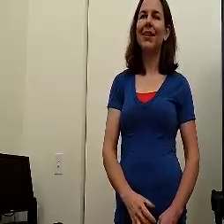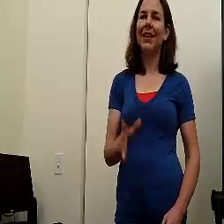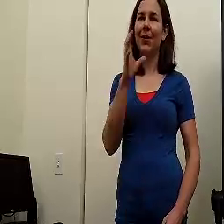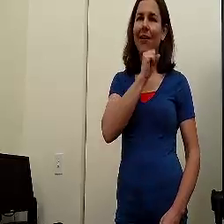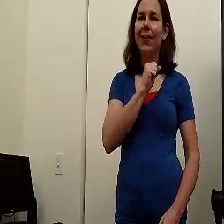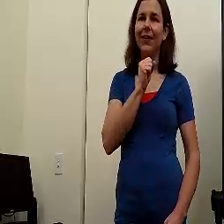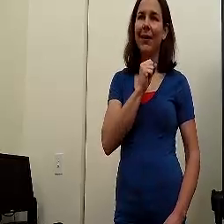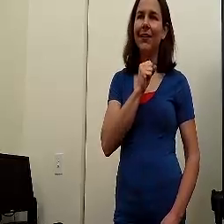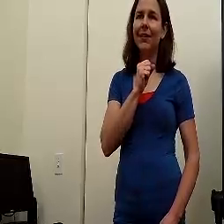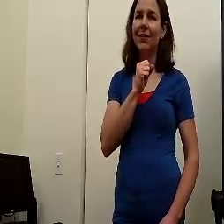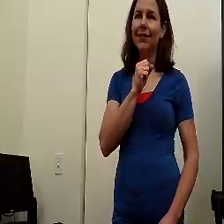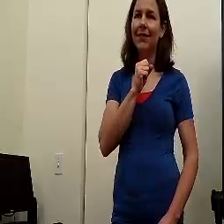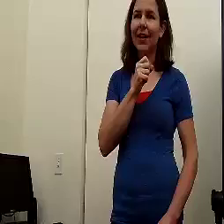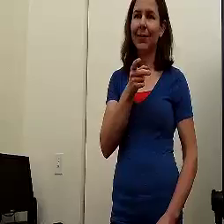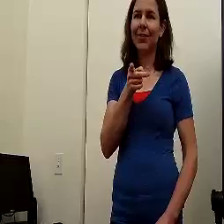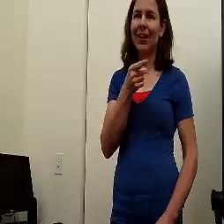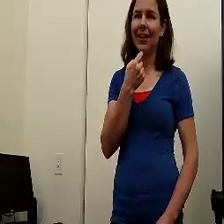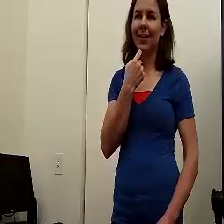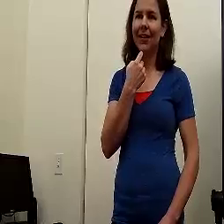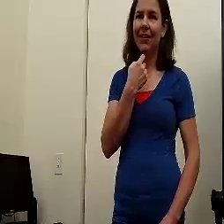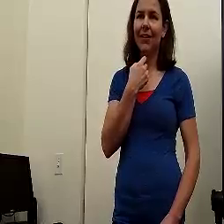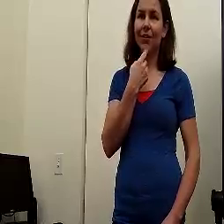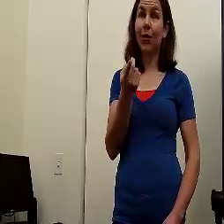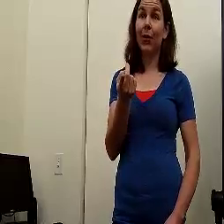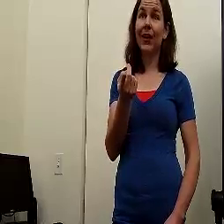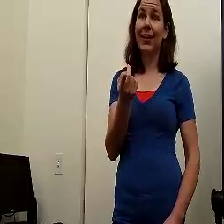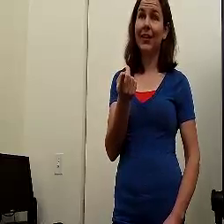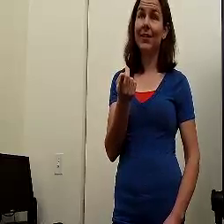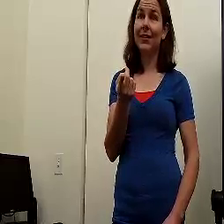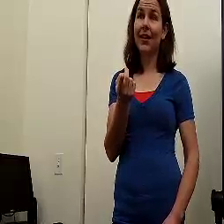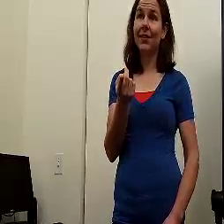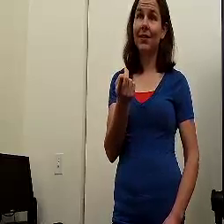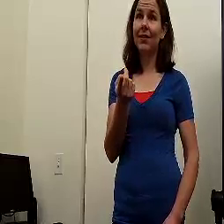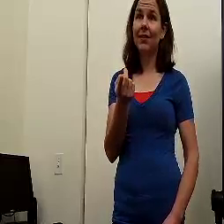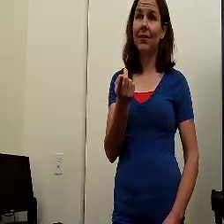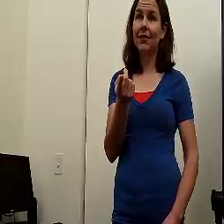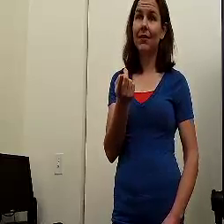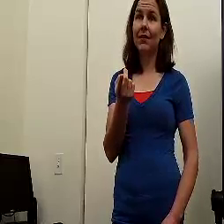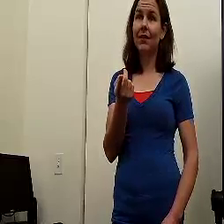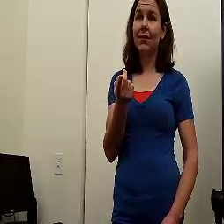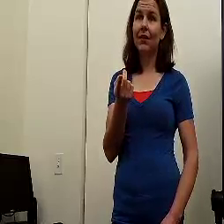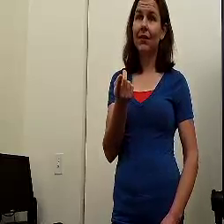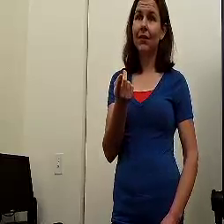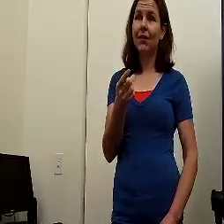missing Yeah. what I finger spelled. I, That's what you're saying. Do you know what word I You said? said CHALKY.